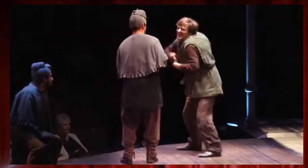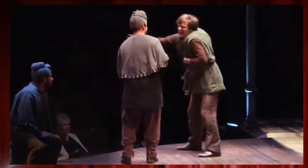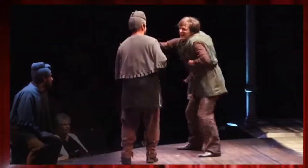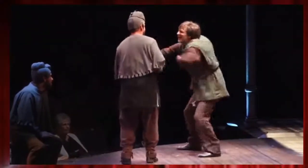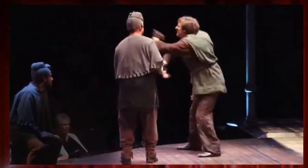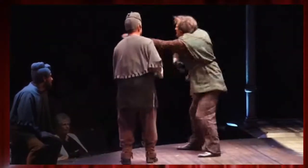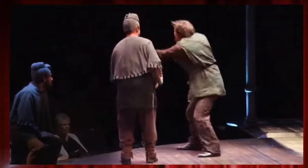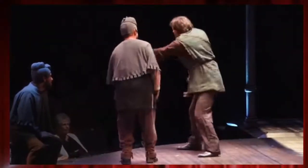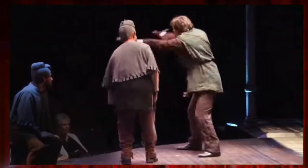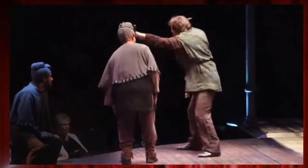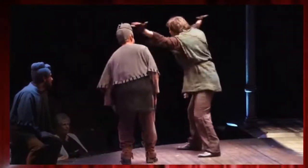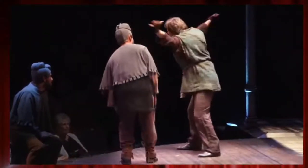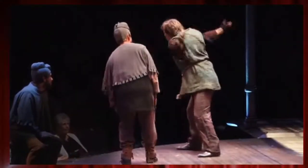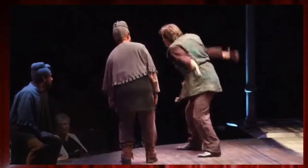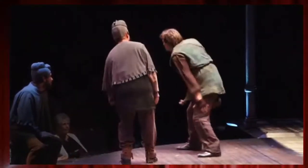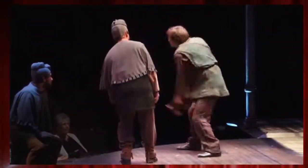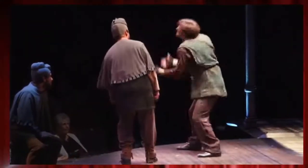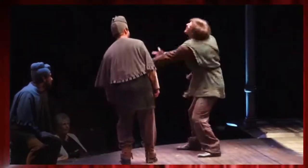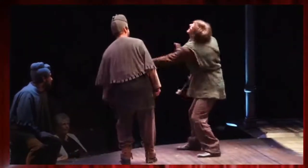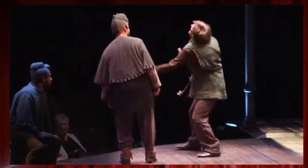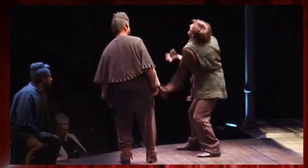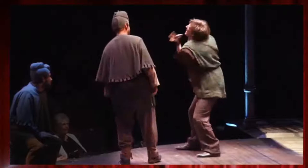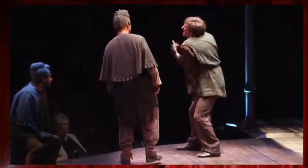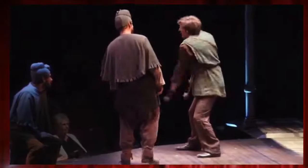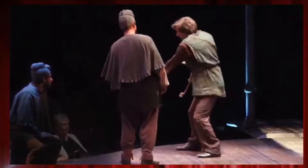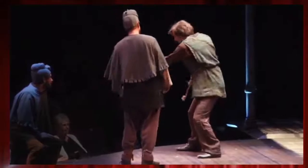unaware, what I'd give,